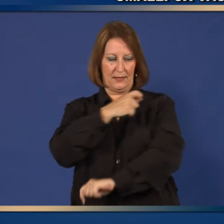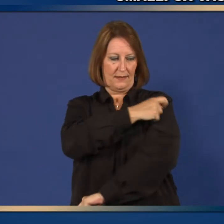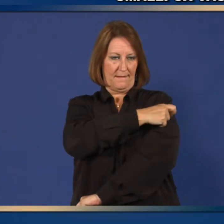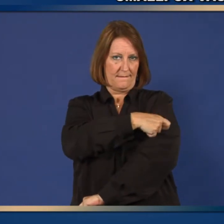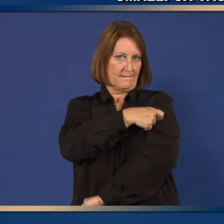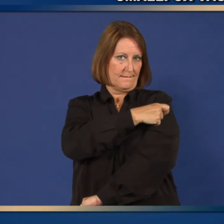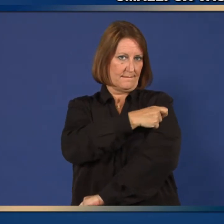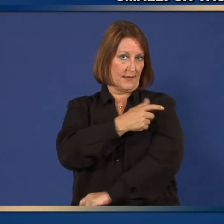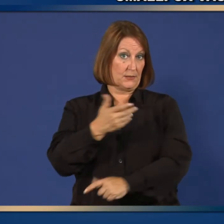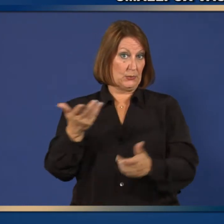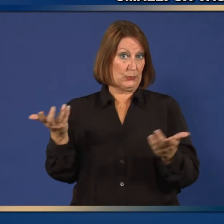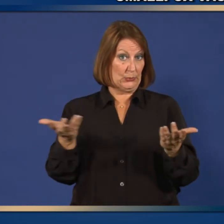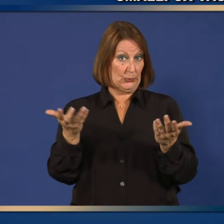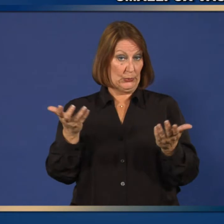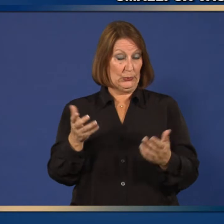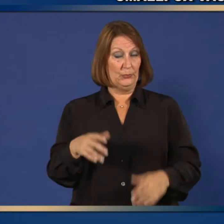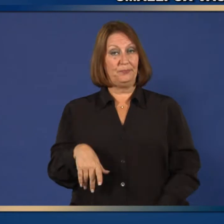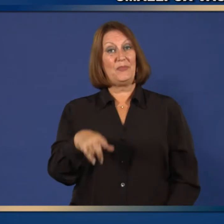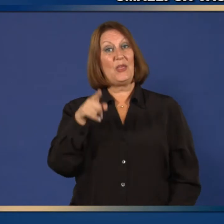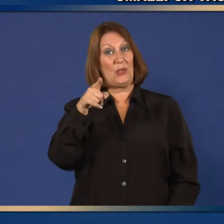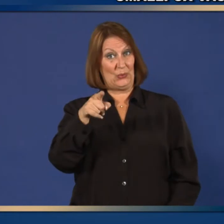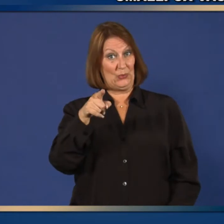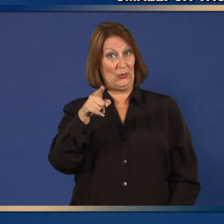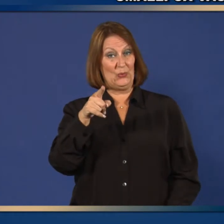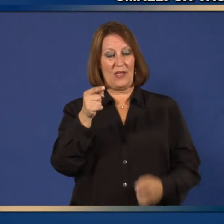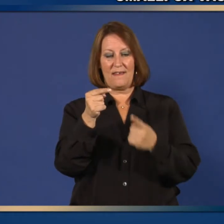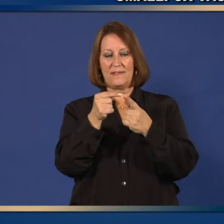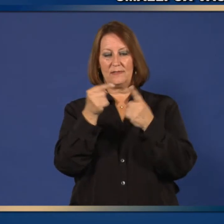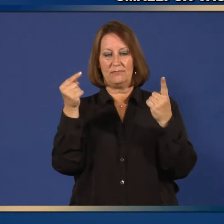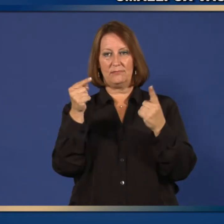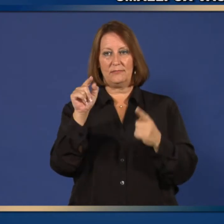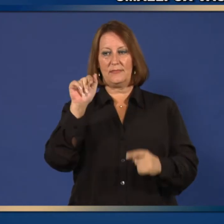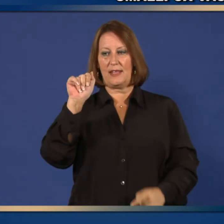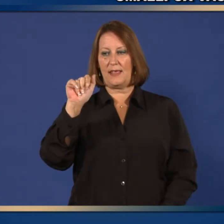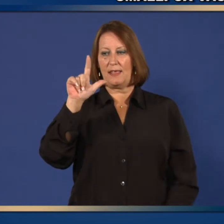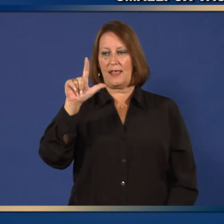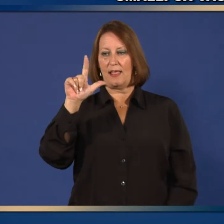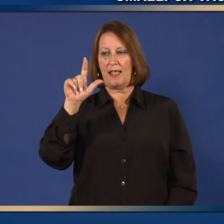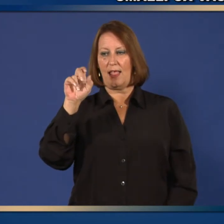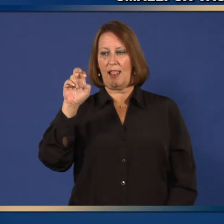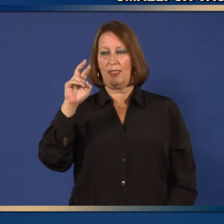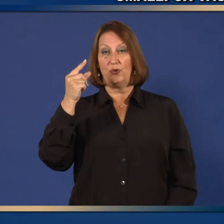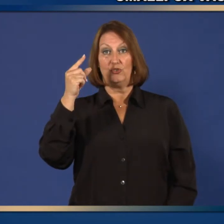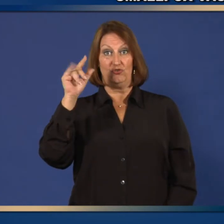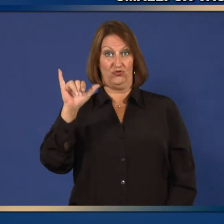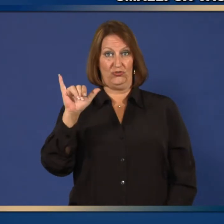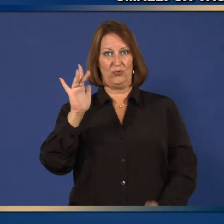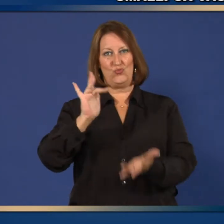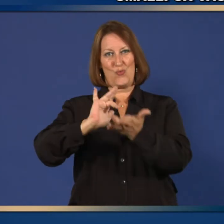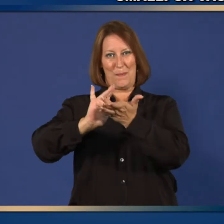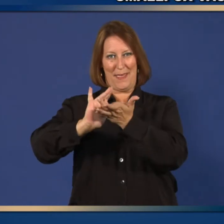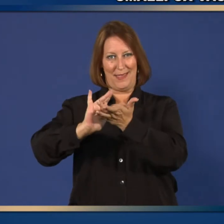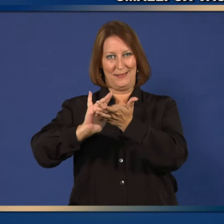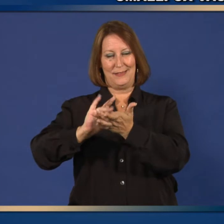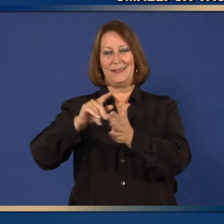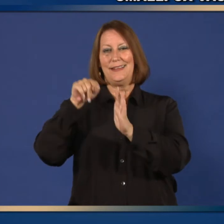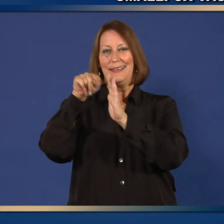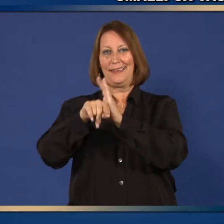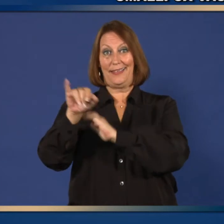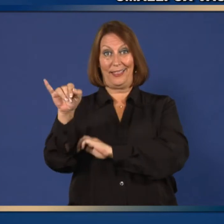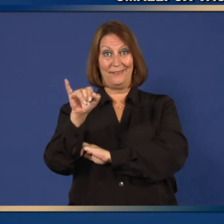Do not get the smallpox vaccine if you are very allergic to polymyxin